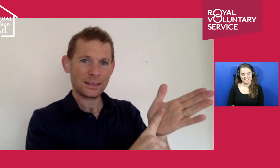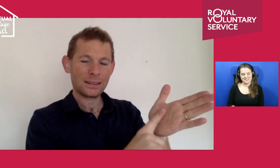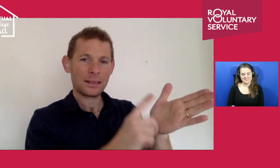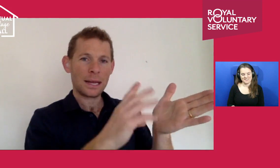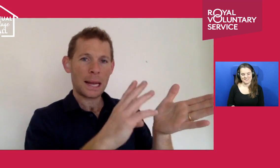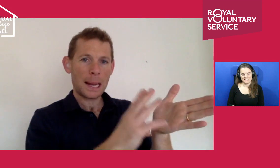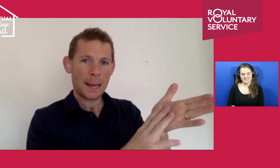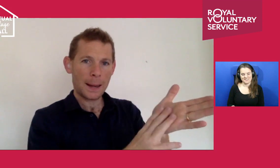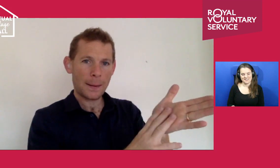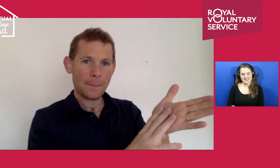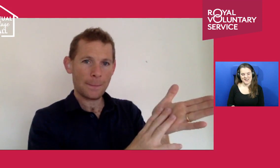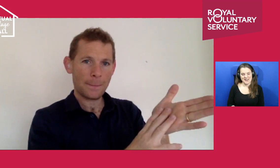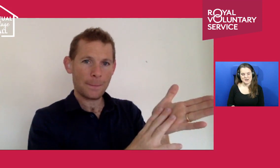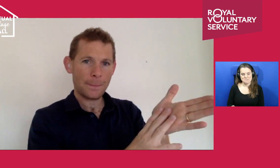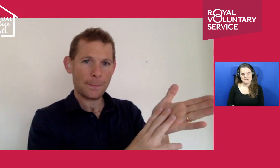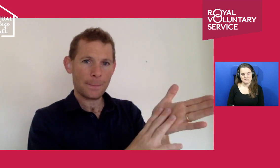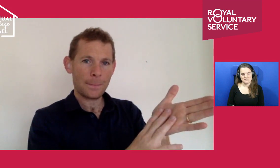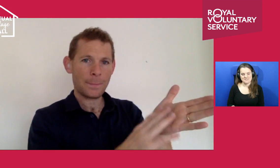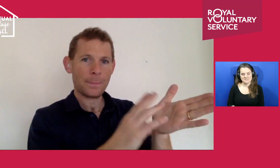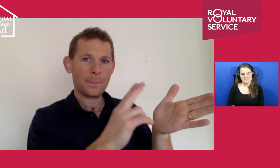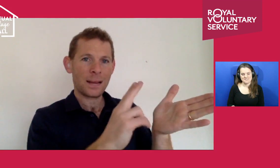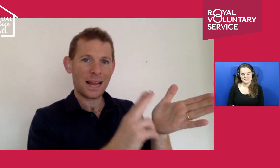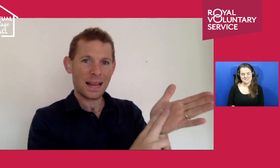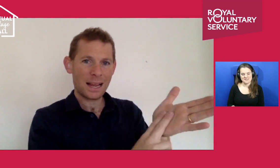L, M,